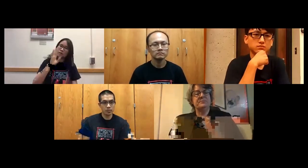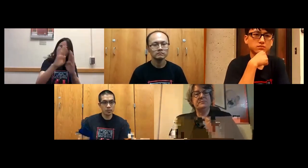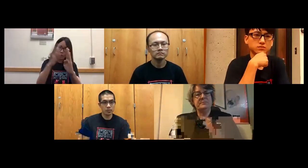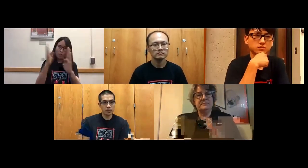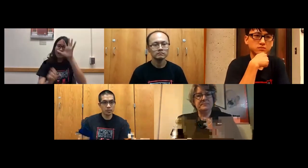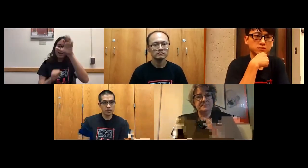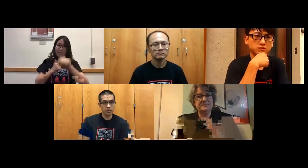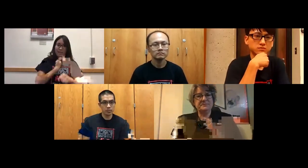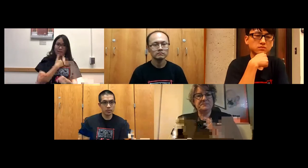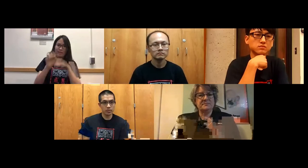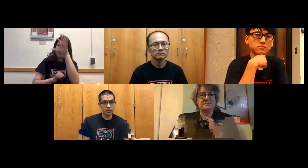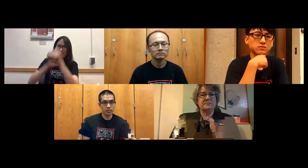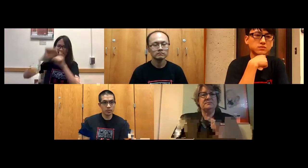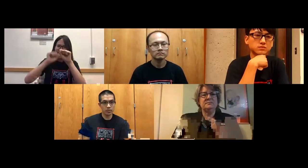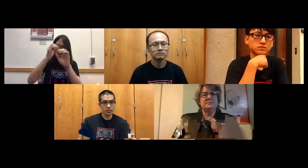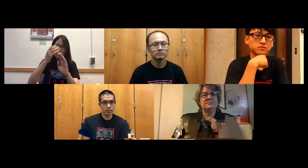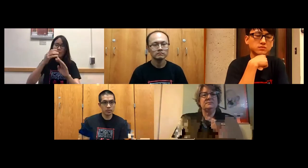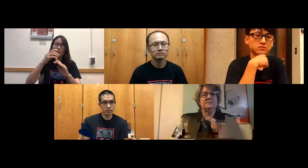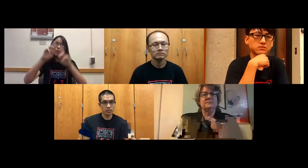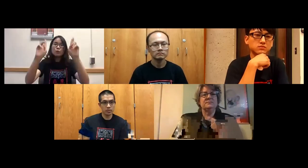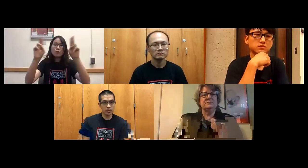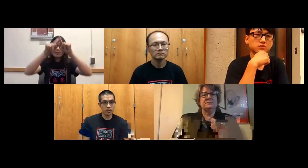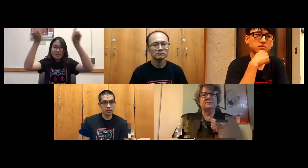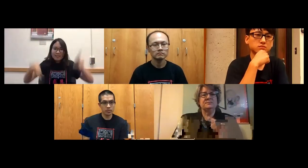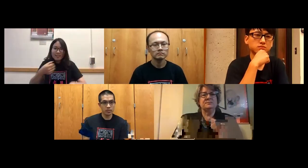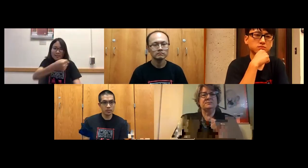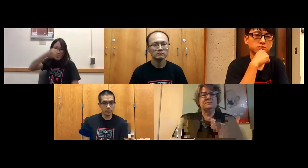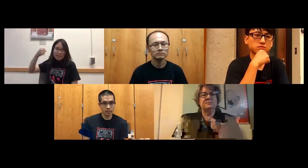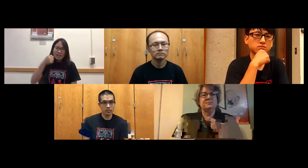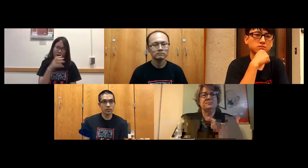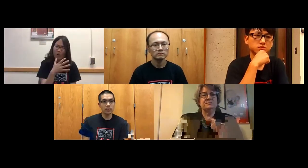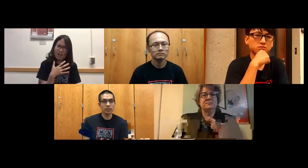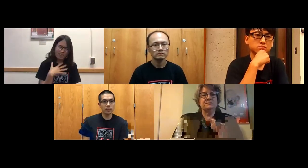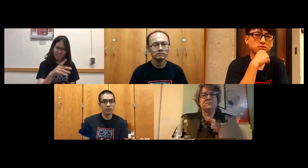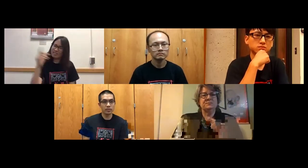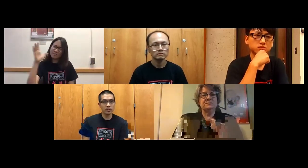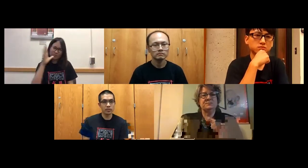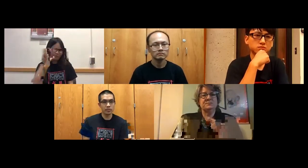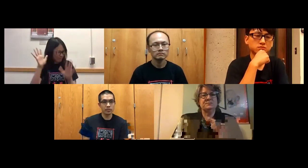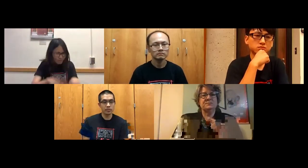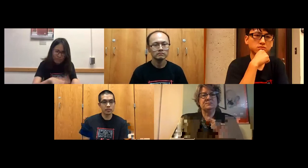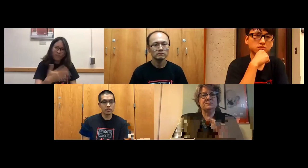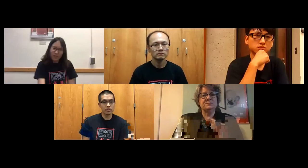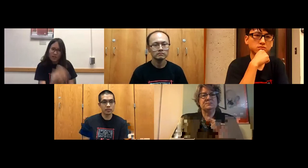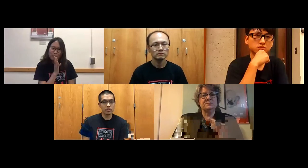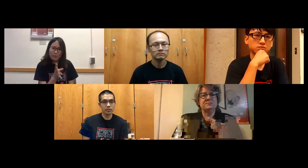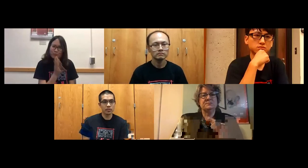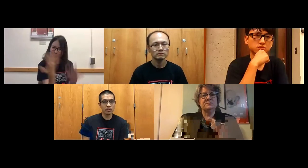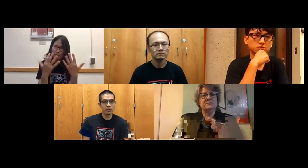this deaf child who is someone in the corner talking to them, you know, kind of off to themselves and talking to themselves very quietly. And the mother said, no, no, no, no,